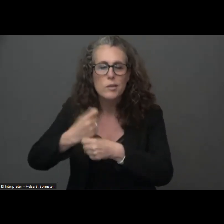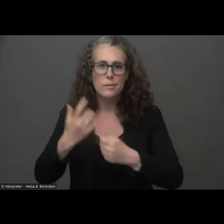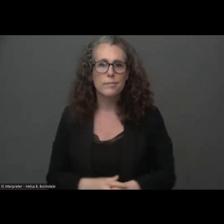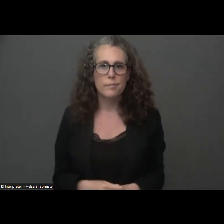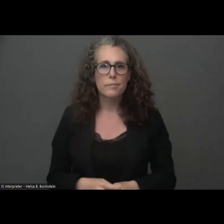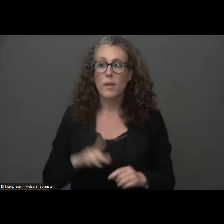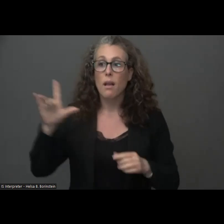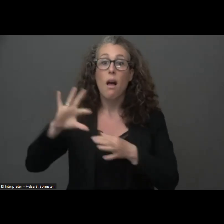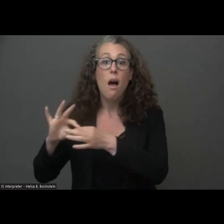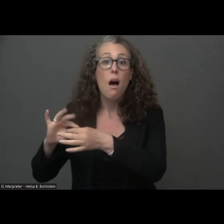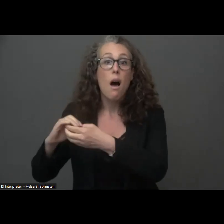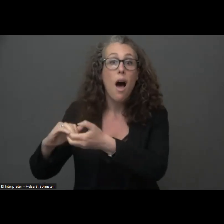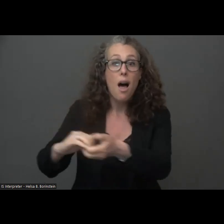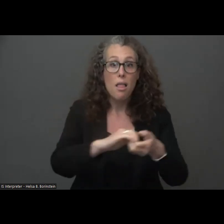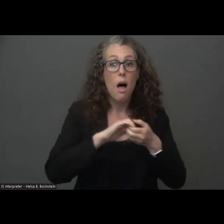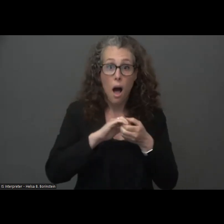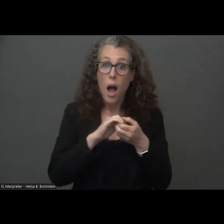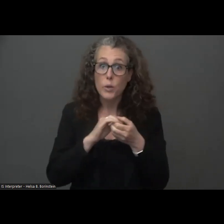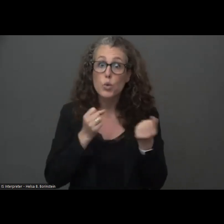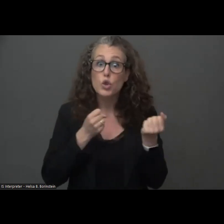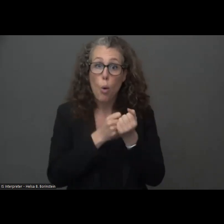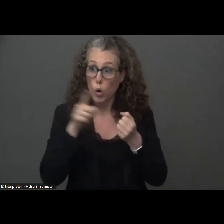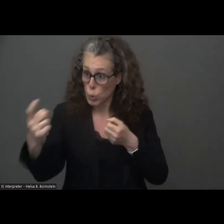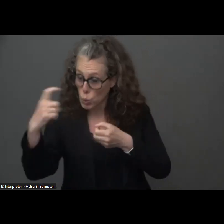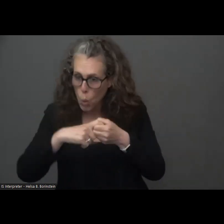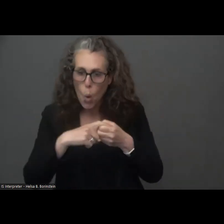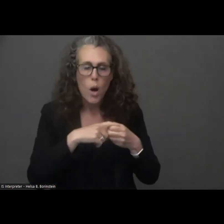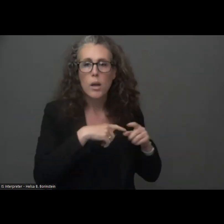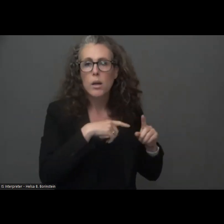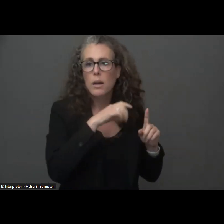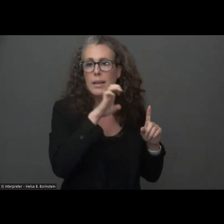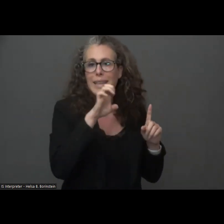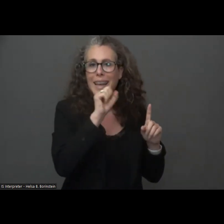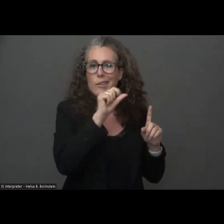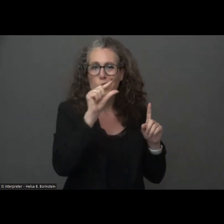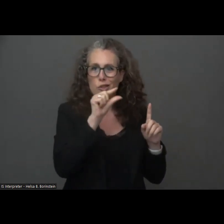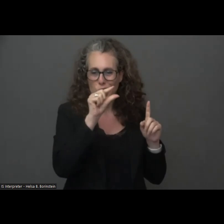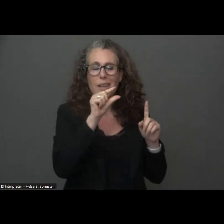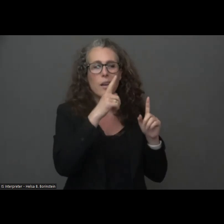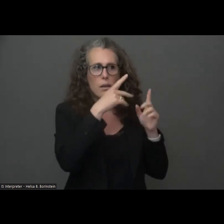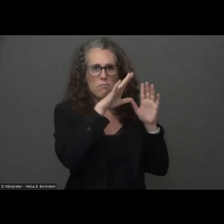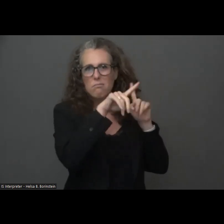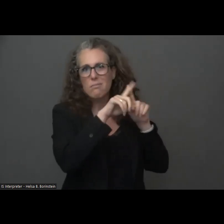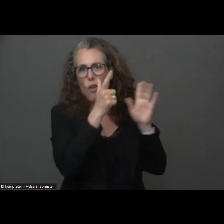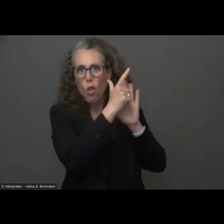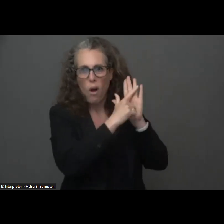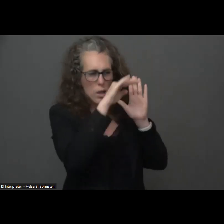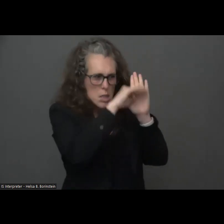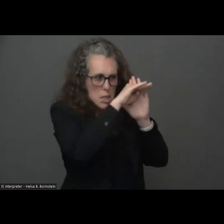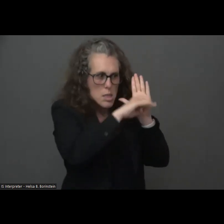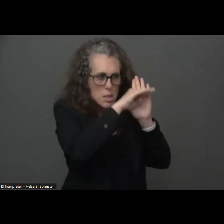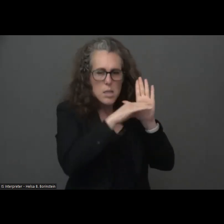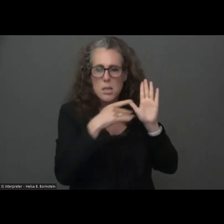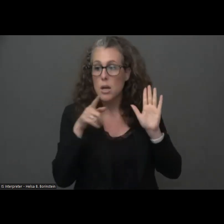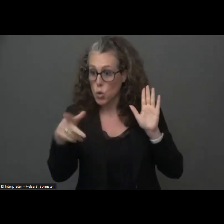the members and suppliers comply with these ESG's regulations while optimizing scoring, reporting, and planning best